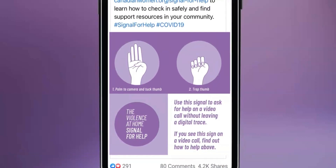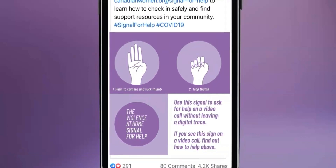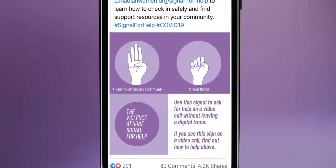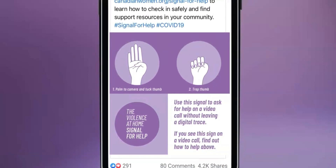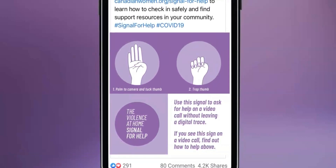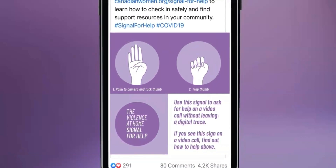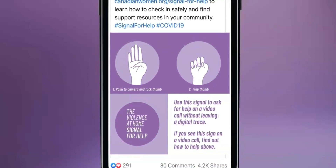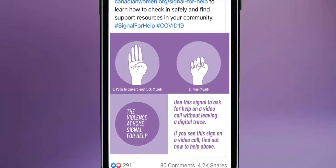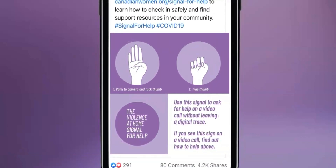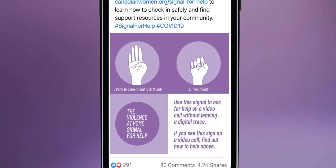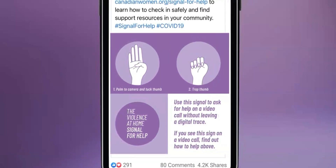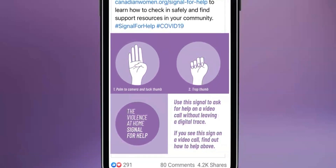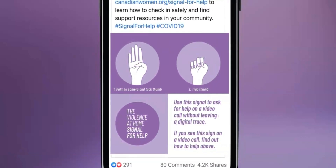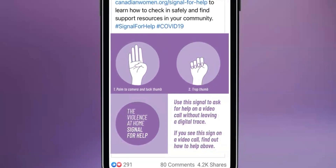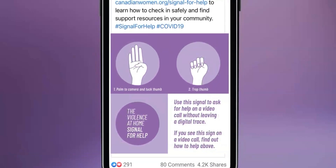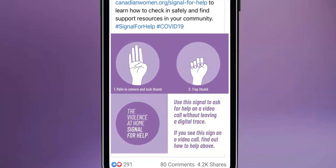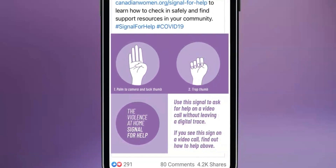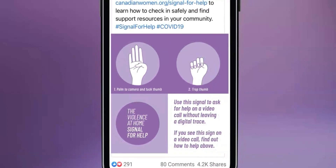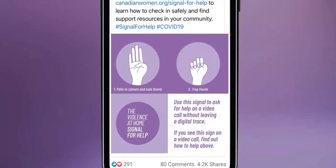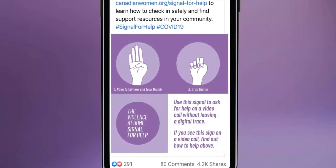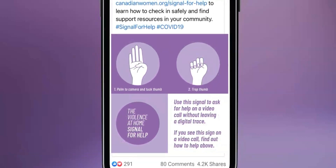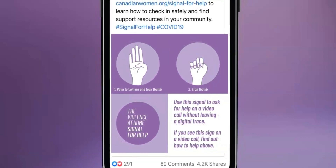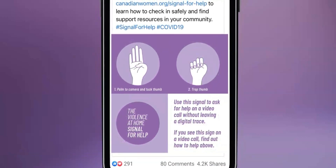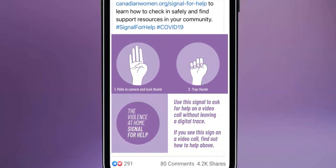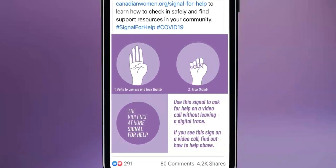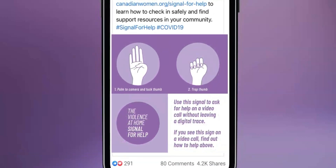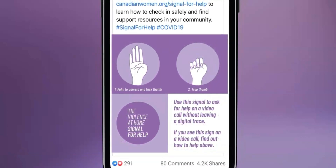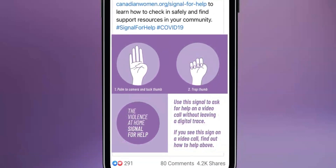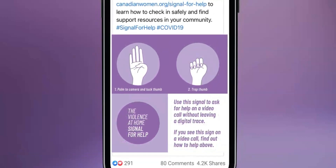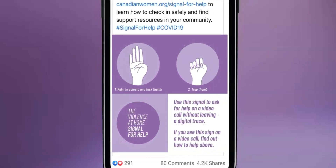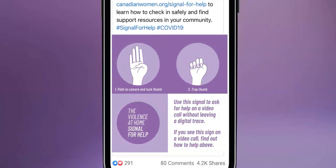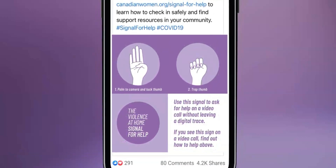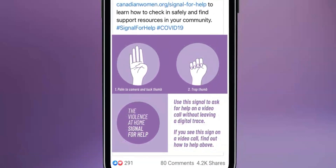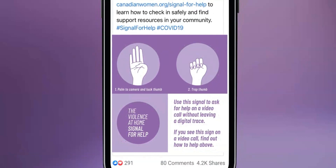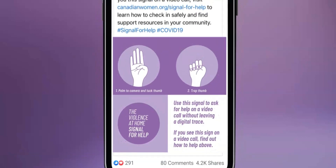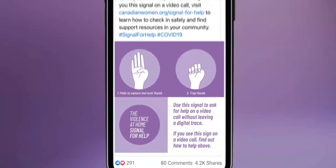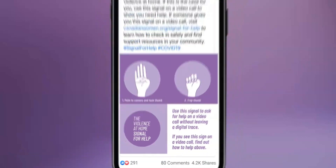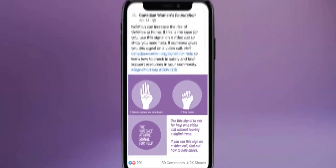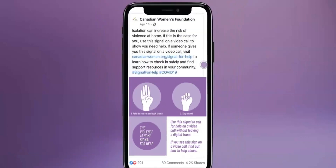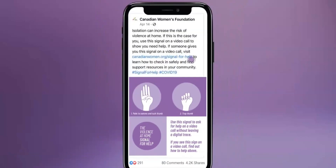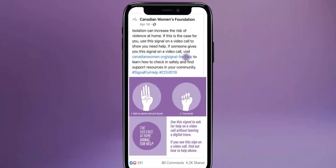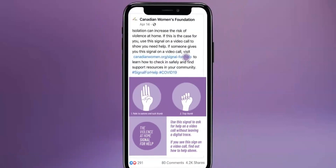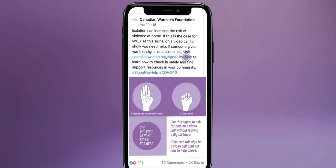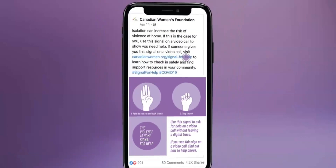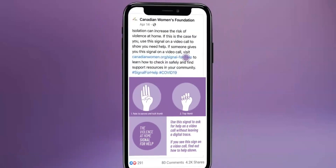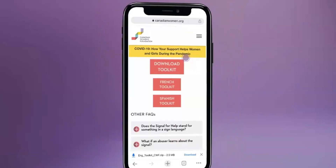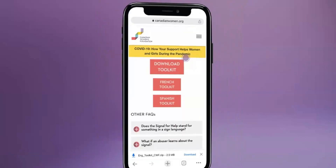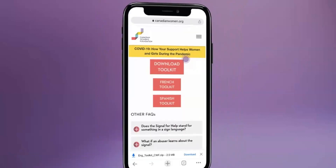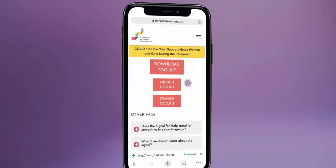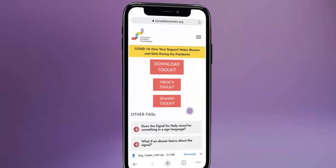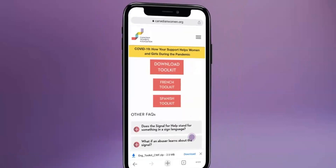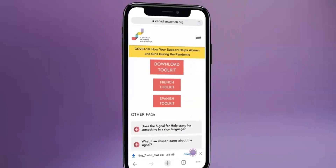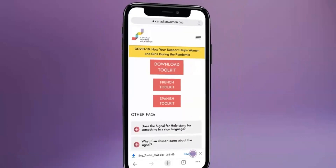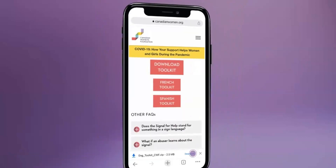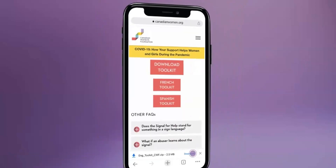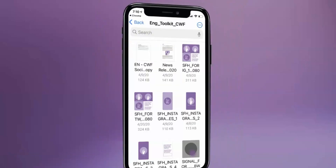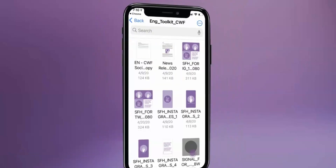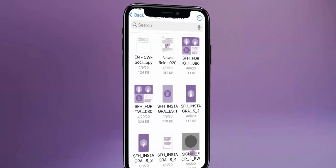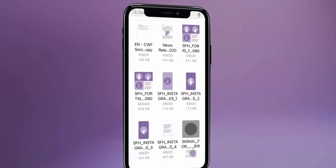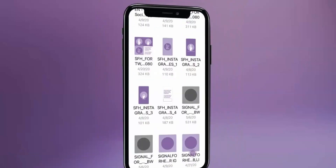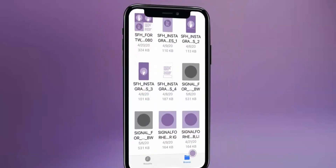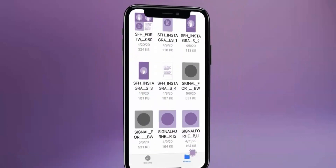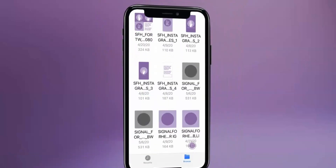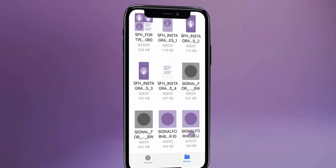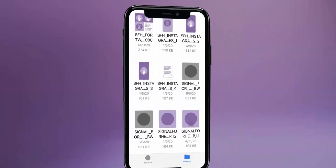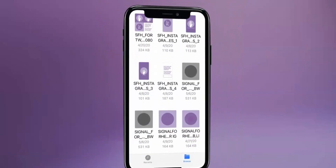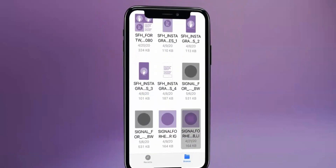simple instructions on how to use the signal if you need help and what to do if you see it being used. It linked to a social media toolkit that an army